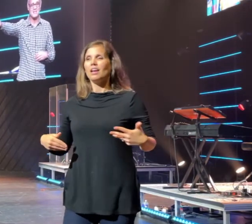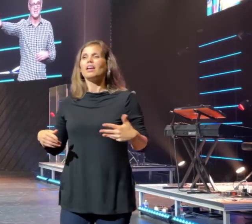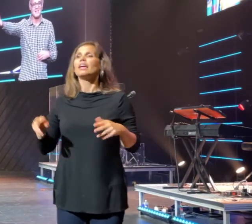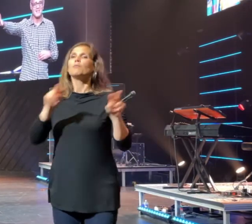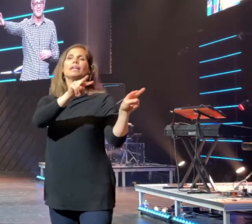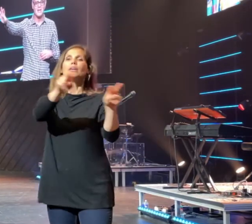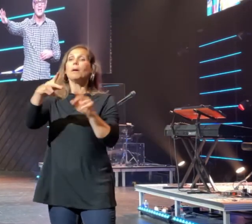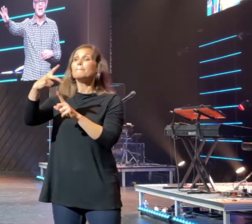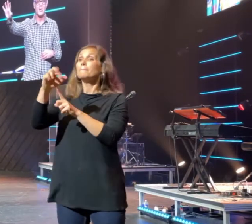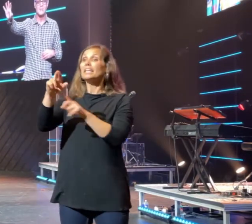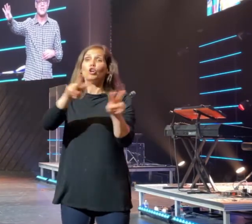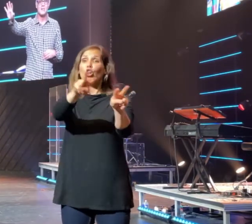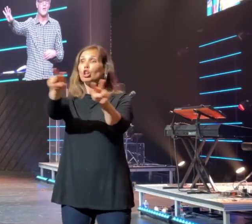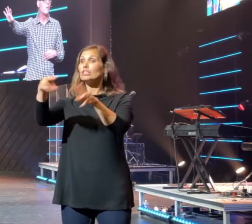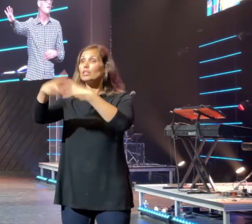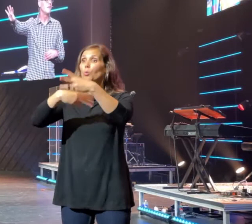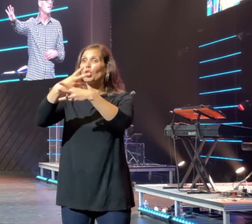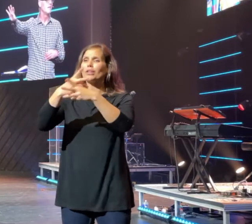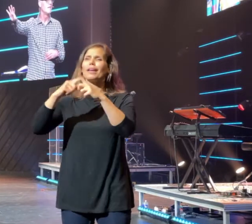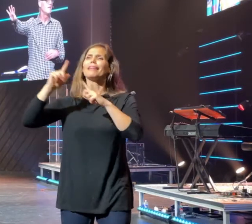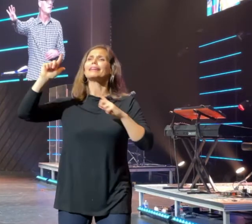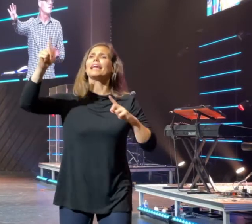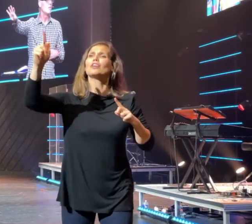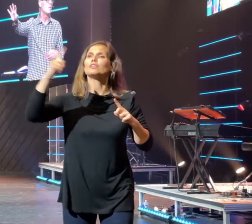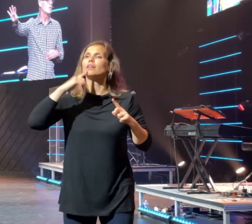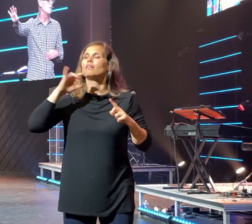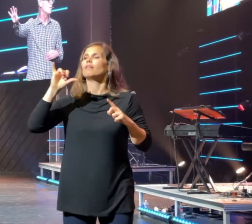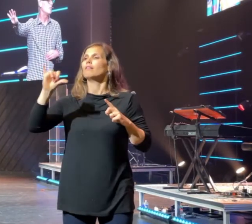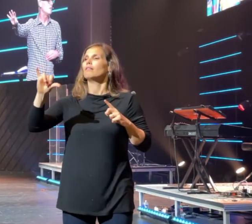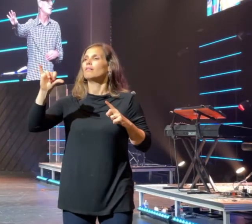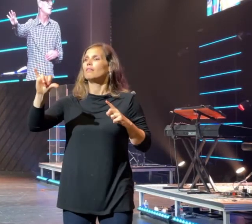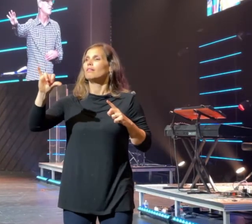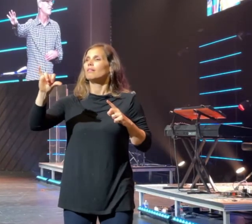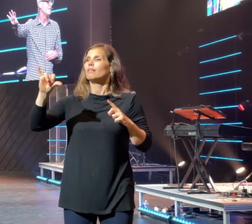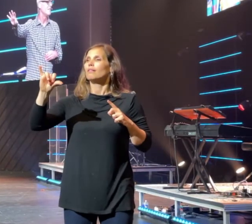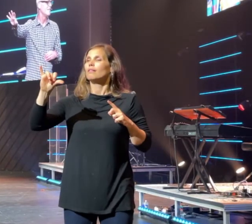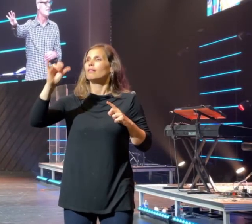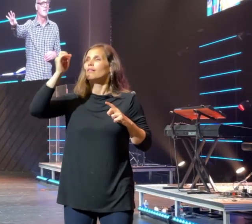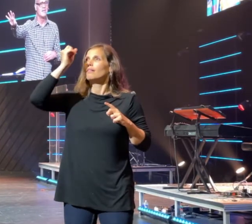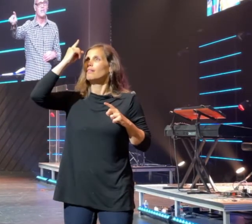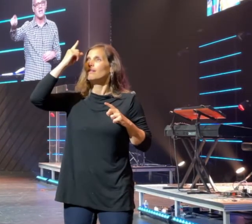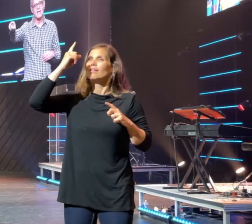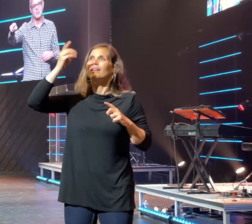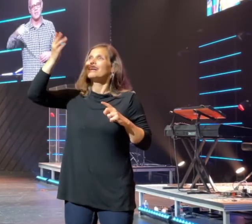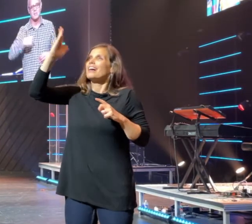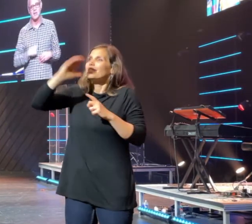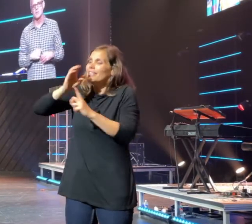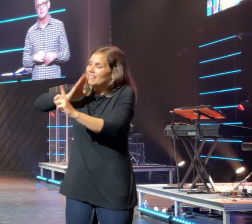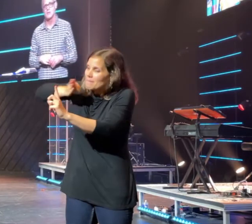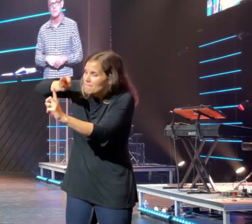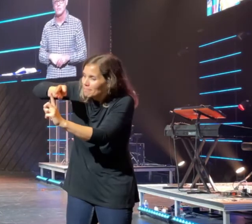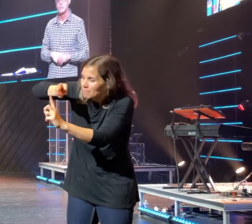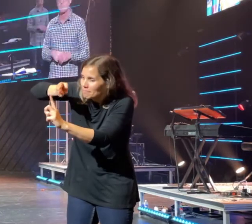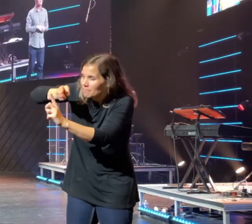sentence, that I now see no one from a worldly point of view. If that could happen to him, it could happen